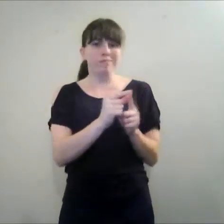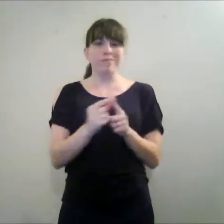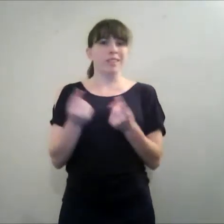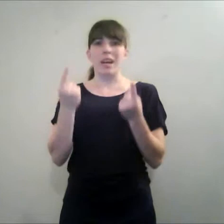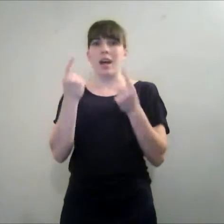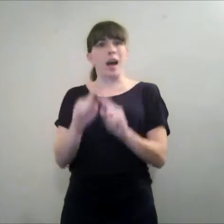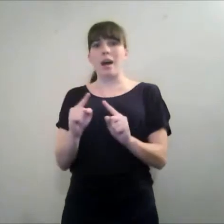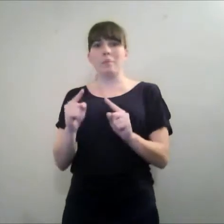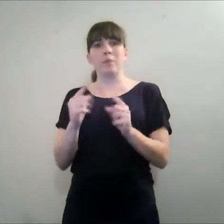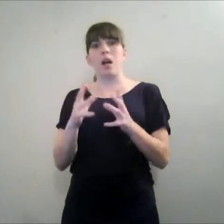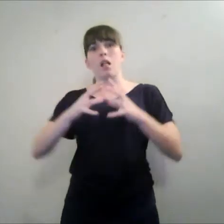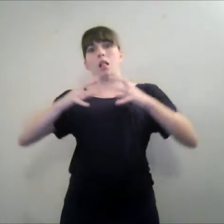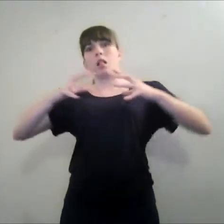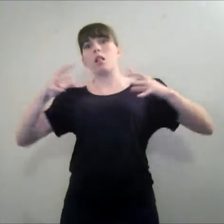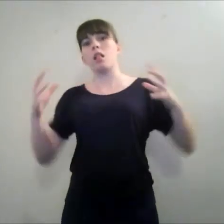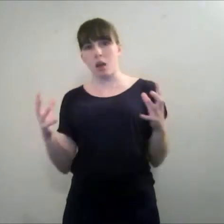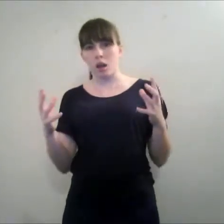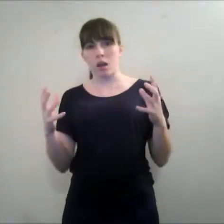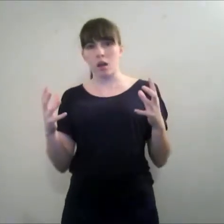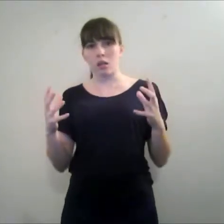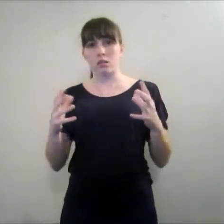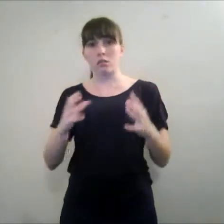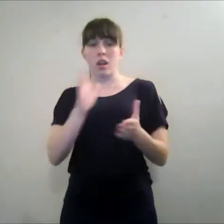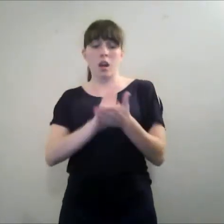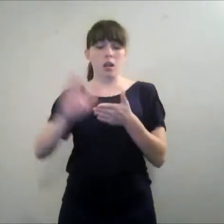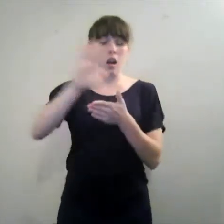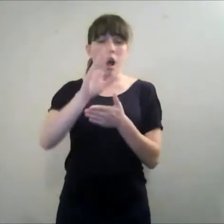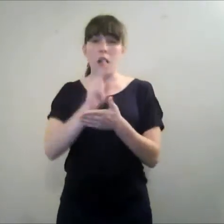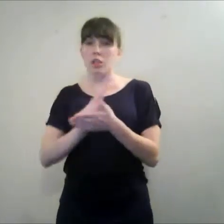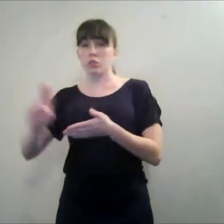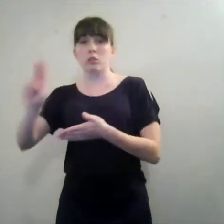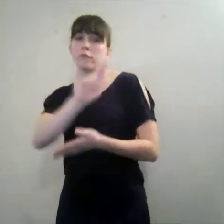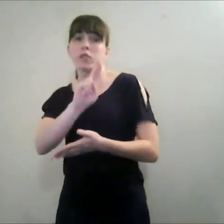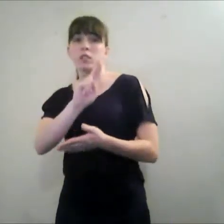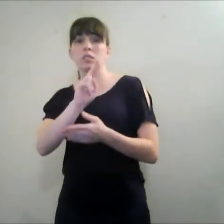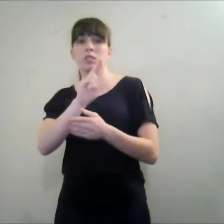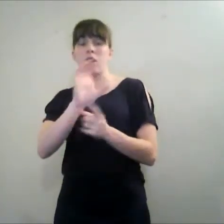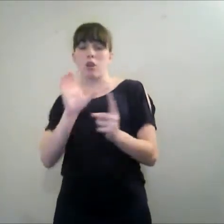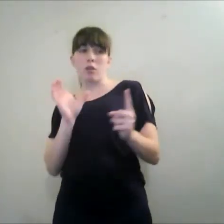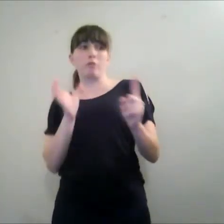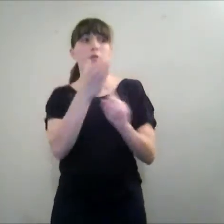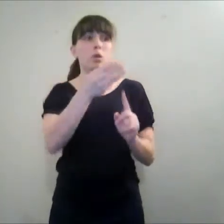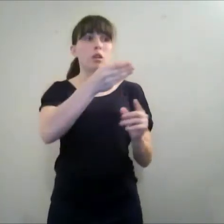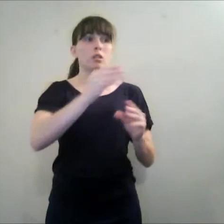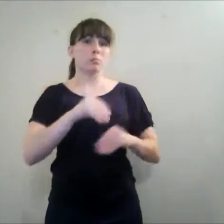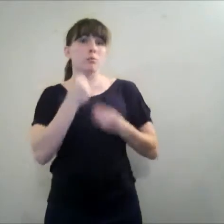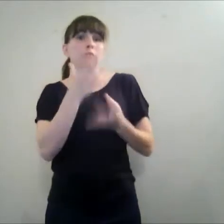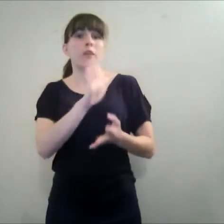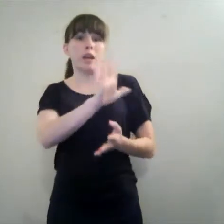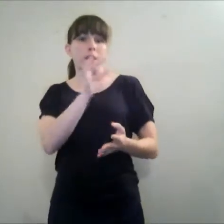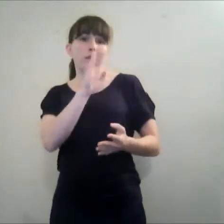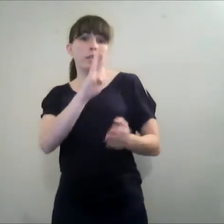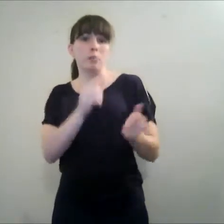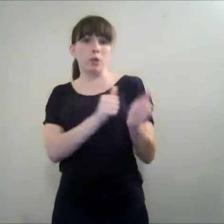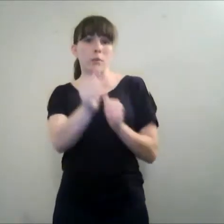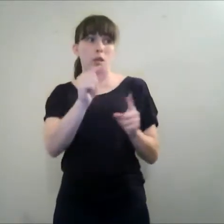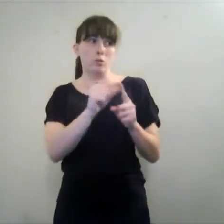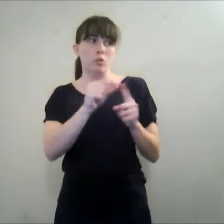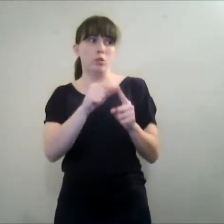kids are forced to hand over their Facebook password. So you've got to give me your Facebook password. And so the kid, she was a kid. What she should have said is, my lawyer will be calling